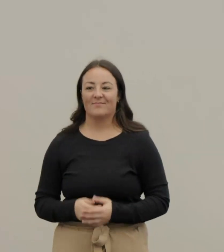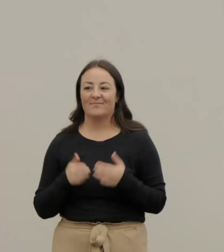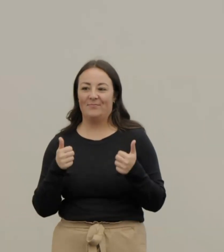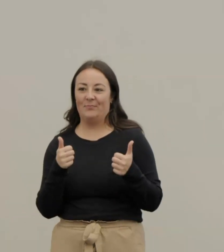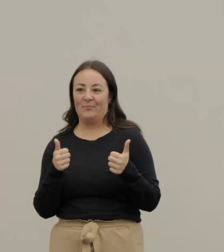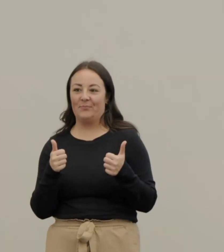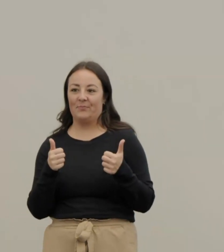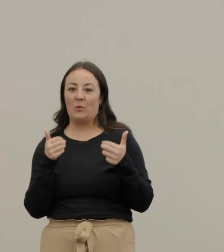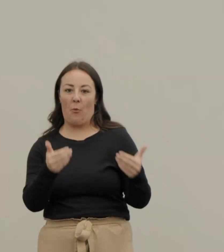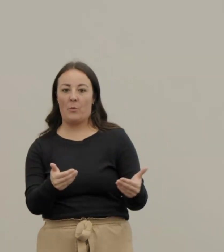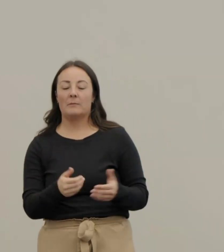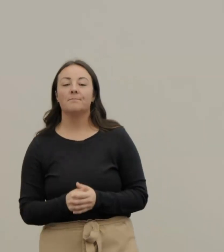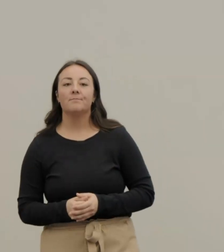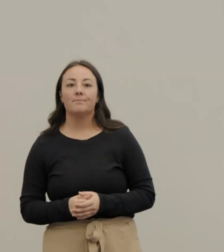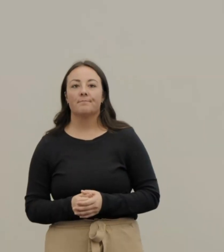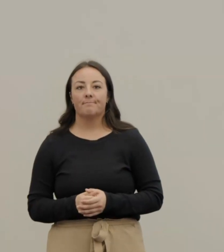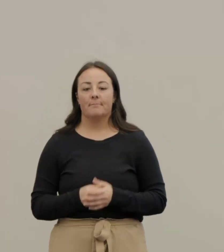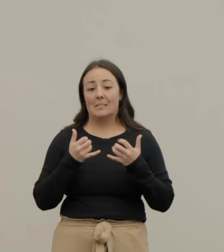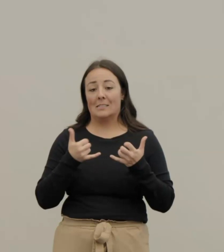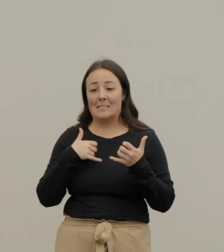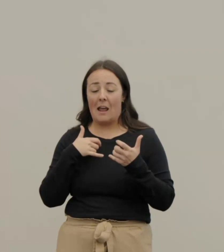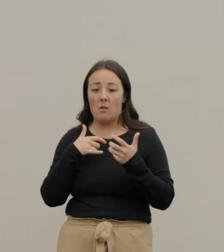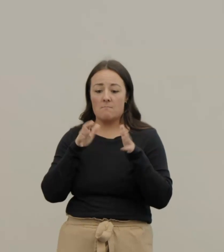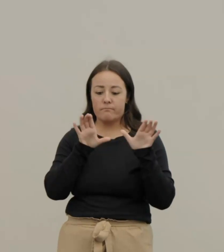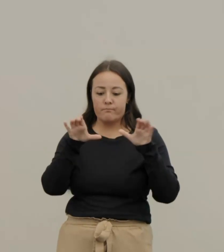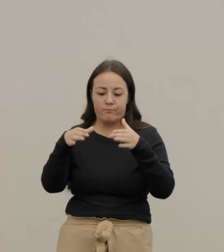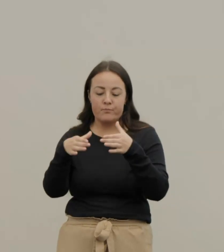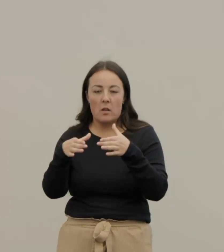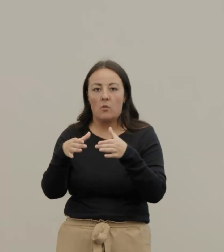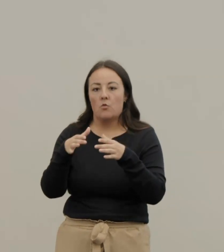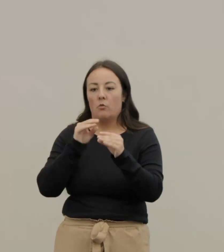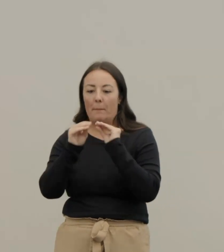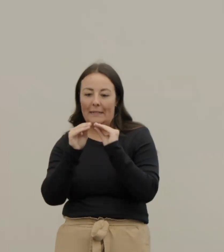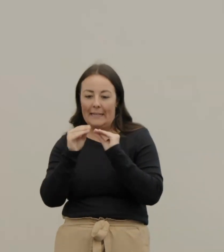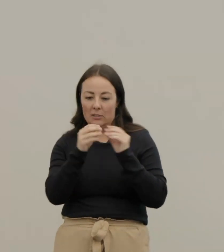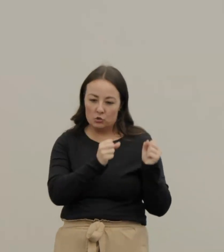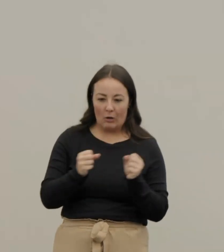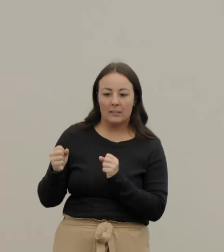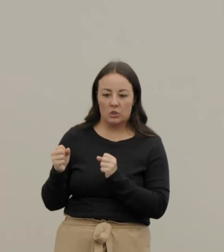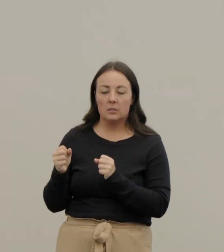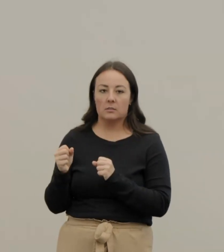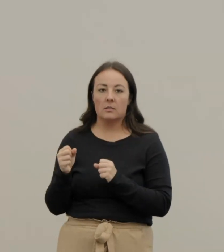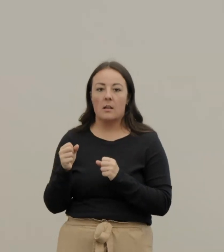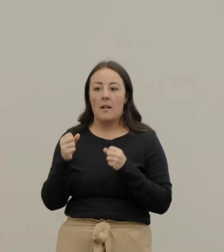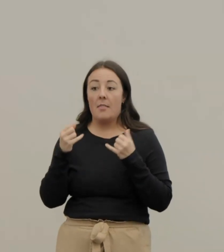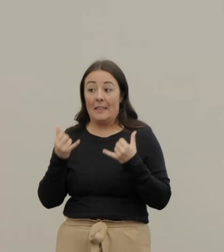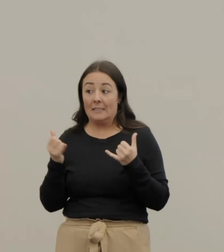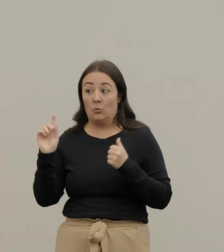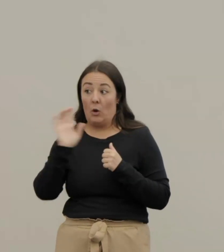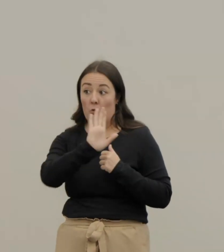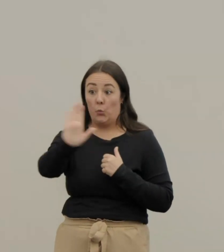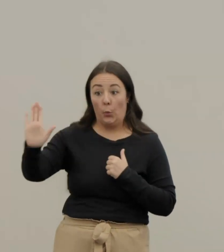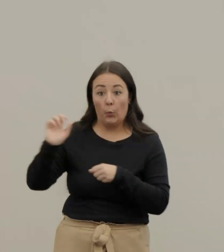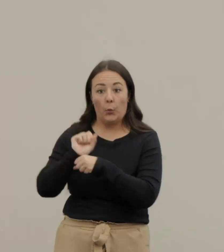All right. So let's talk about remediation strategies. Again, this kind of dovetails into that conversation. This is where your thought process, your